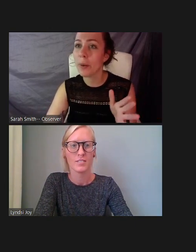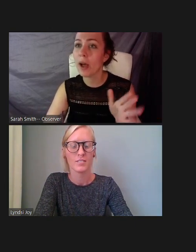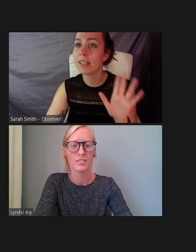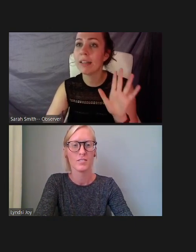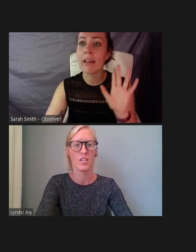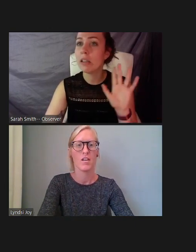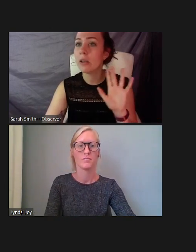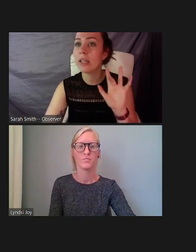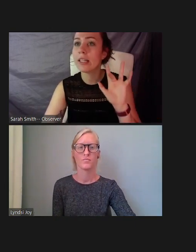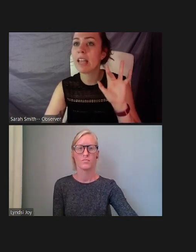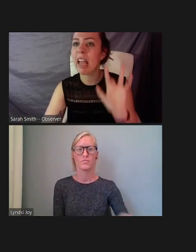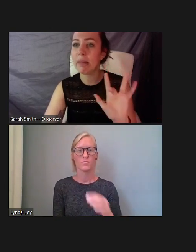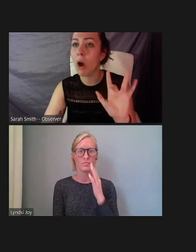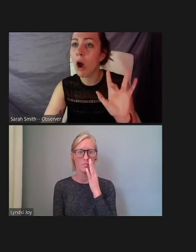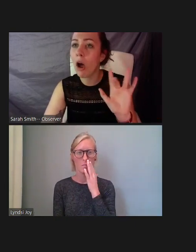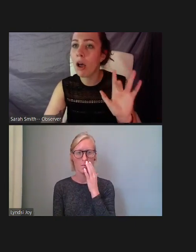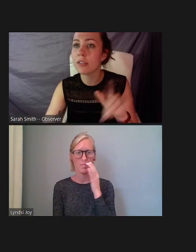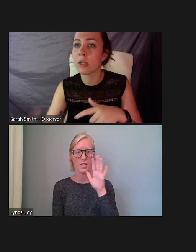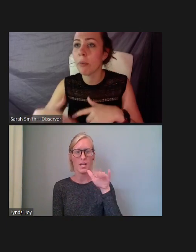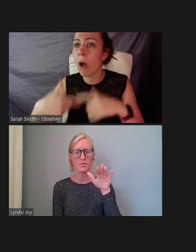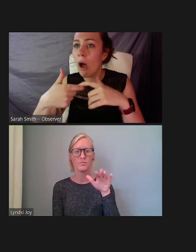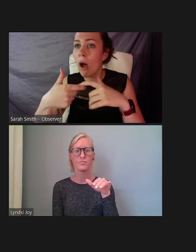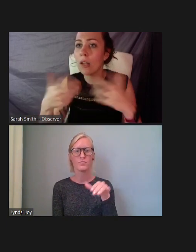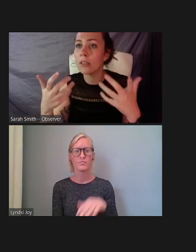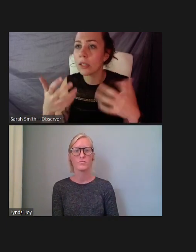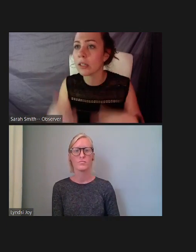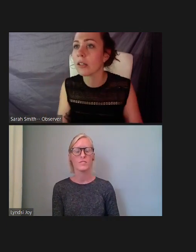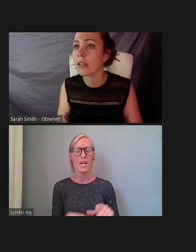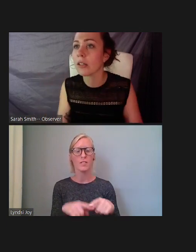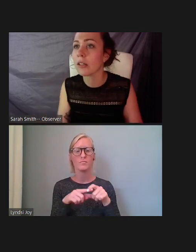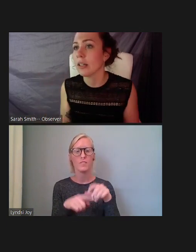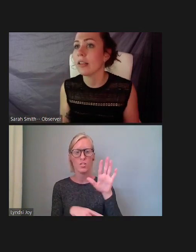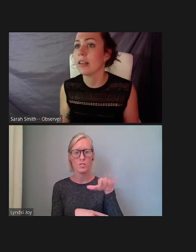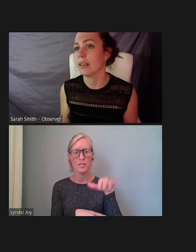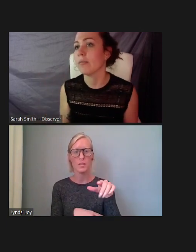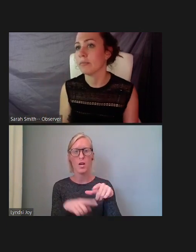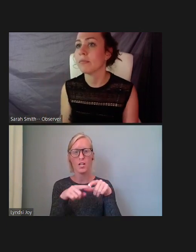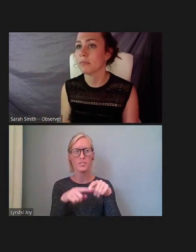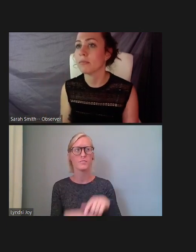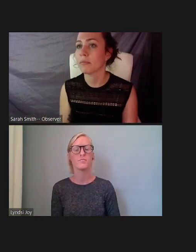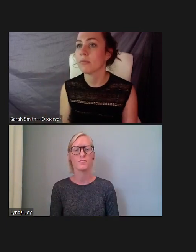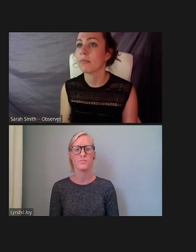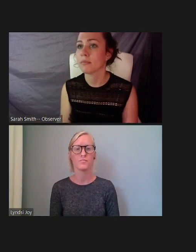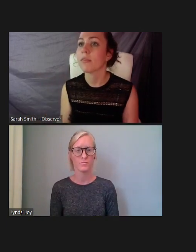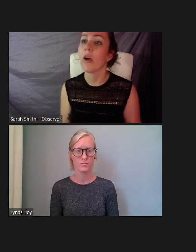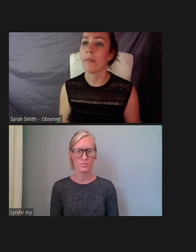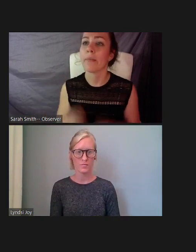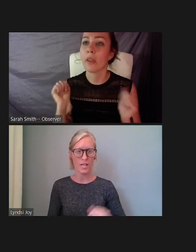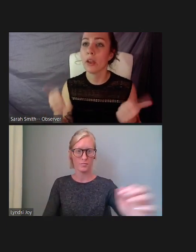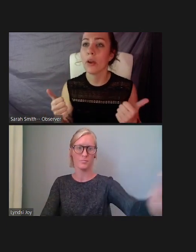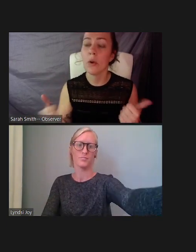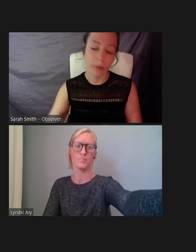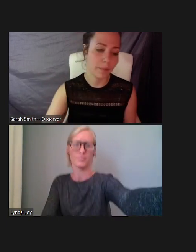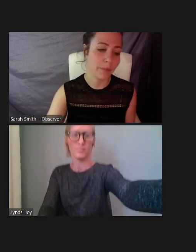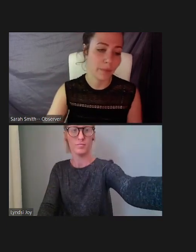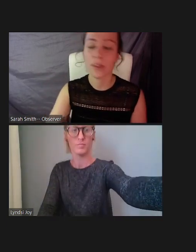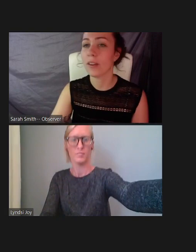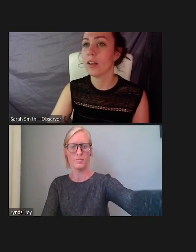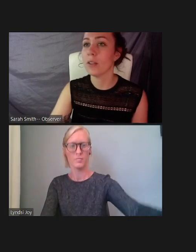do want to pause it, you can sign pause or pause or. Yeah, I'll just be like pause. Okay. Yeah.